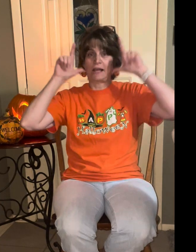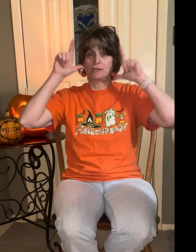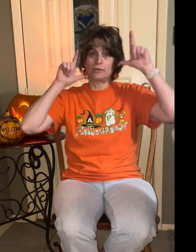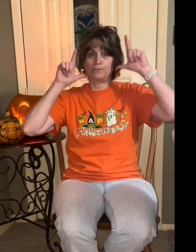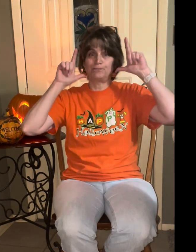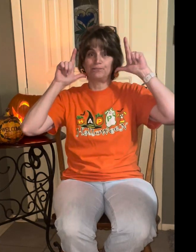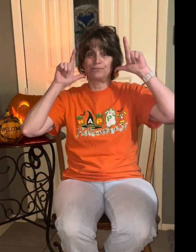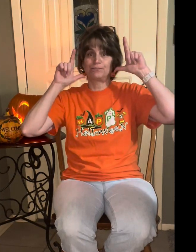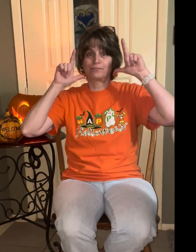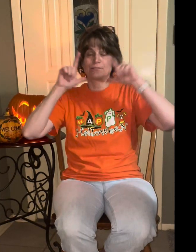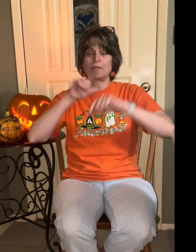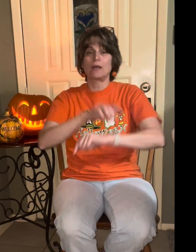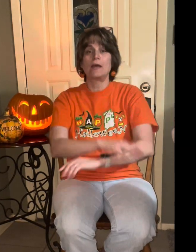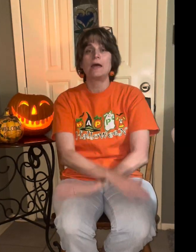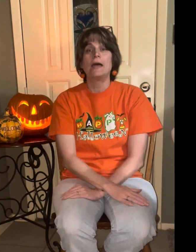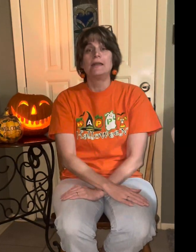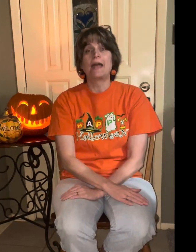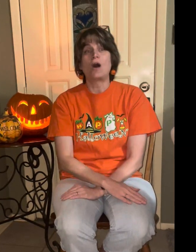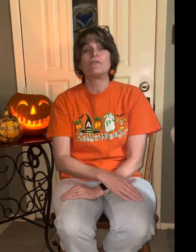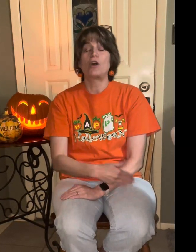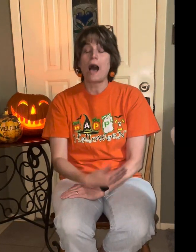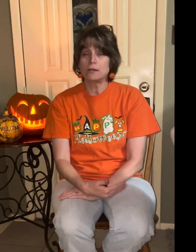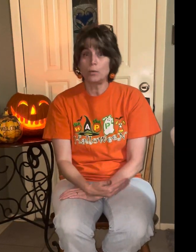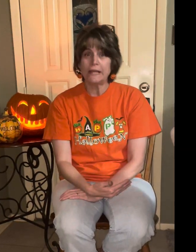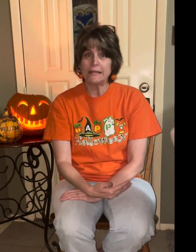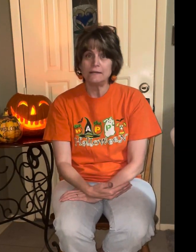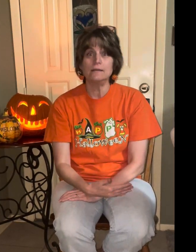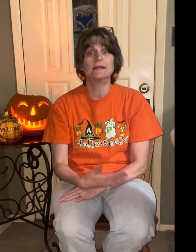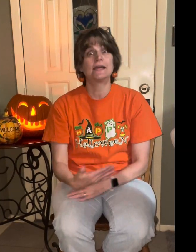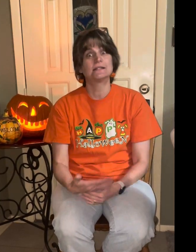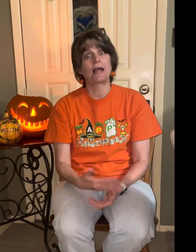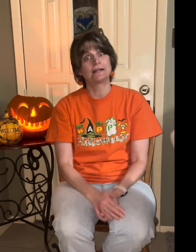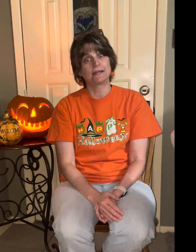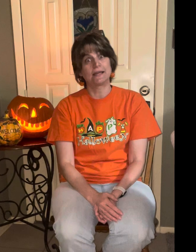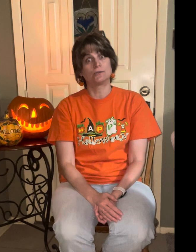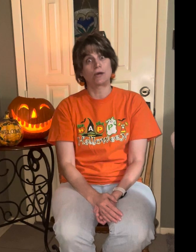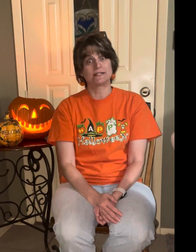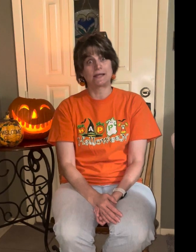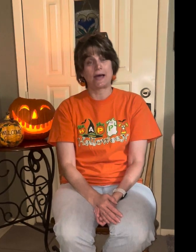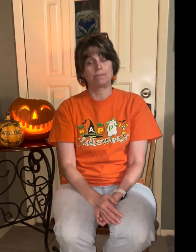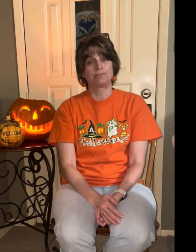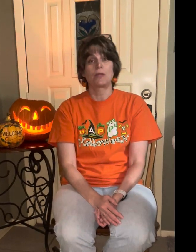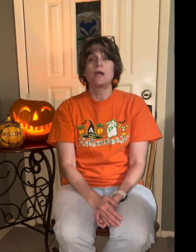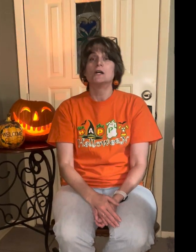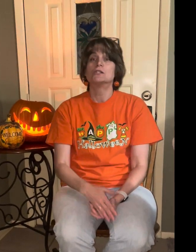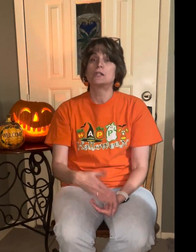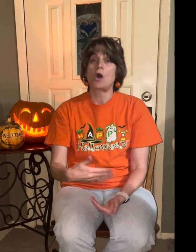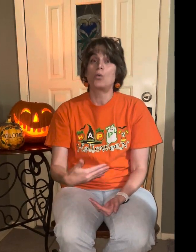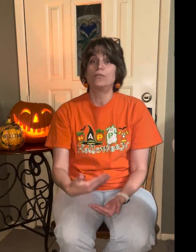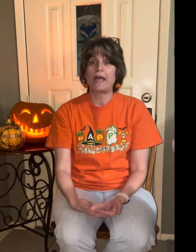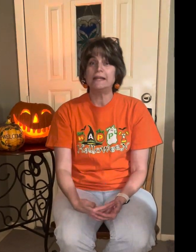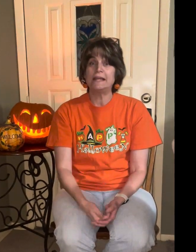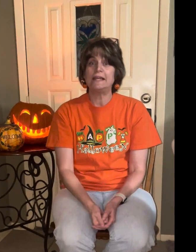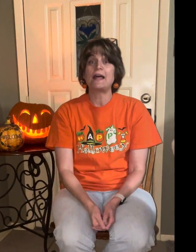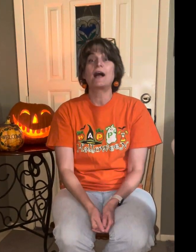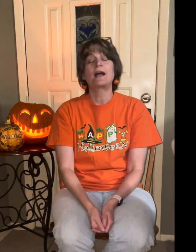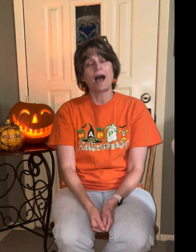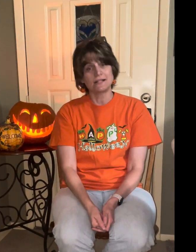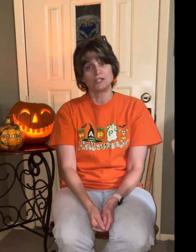jack-o'-lantern. Now for Halloween, kids like to get dressed up, so they need a